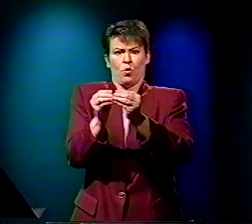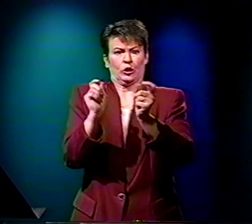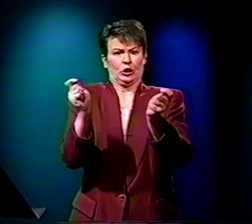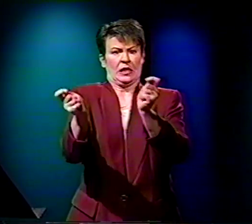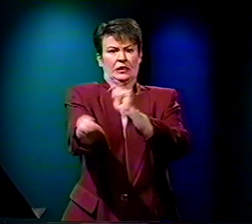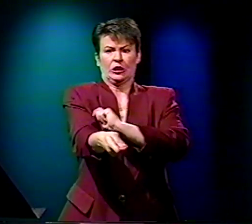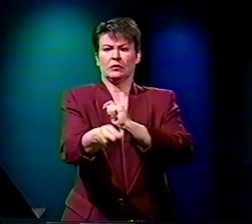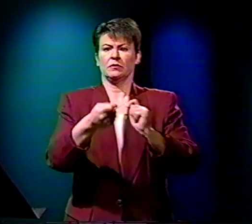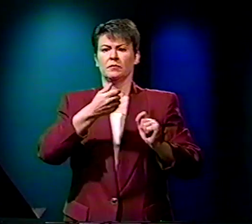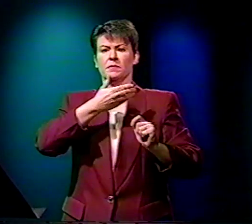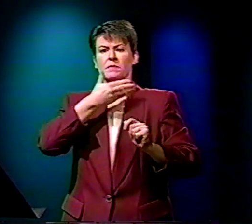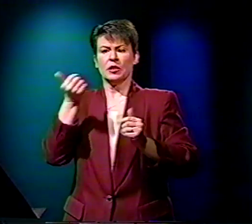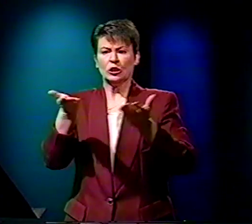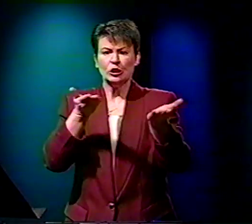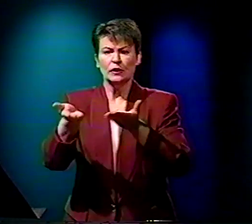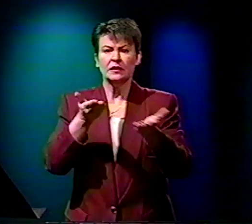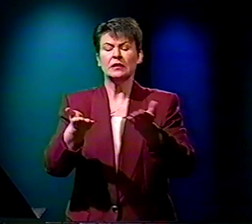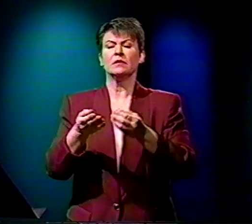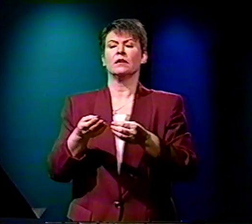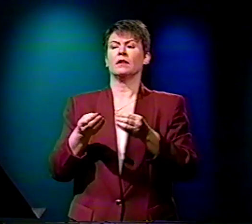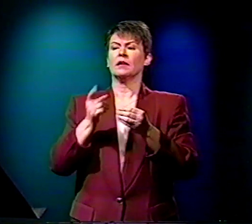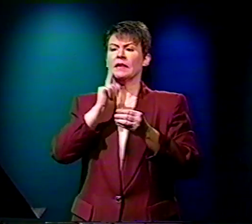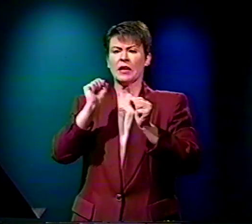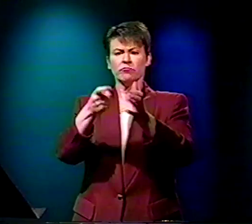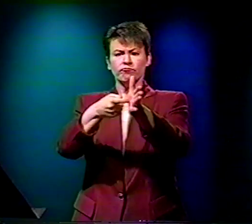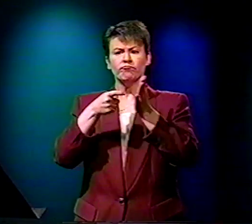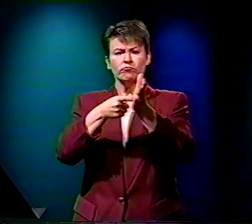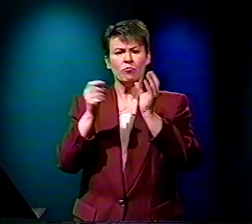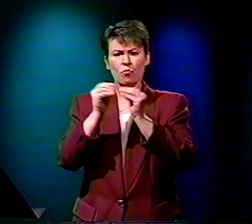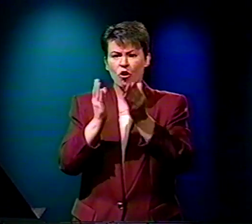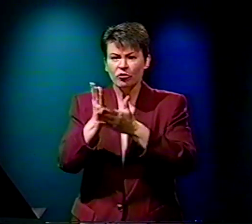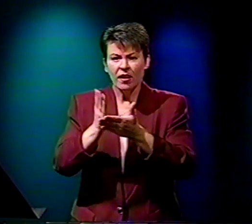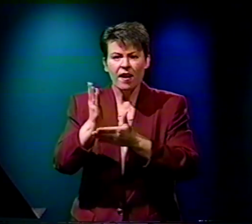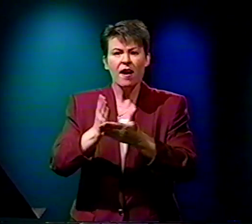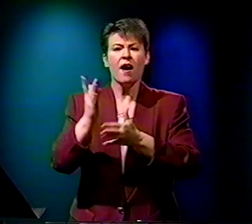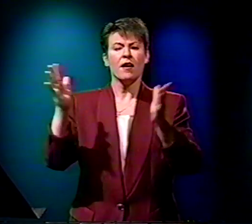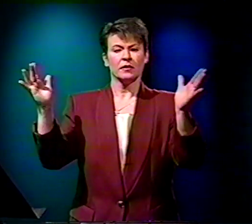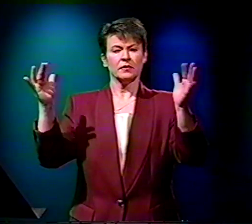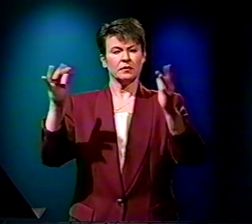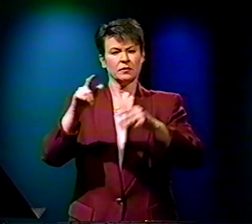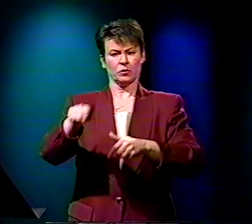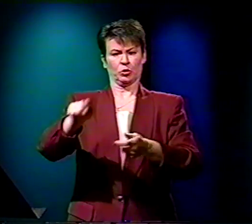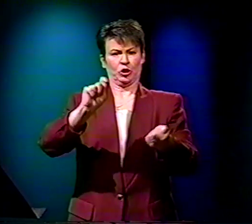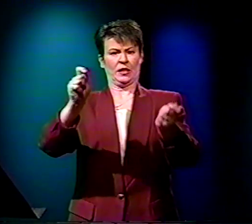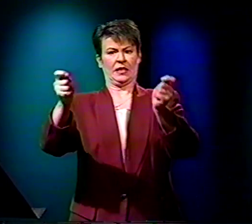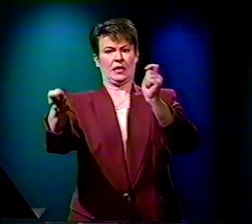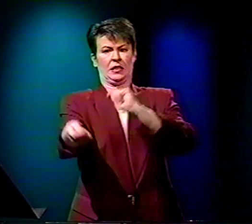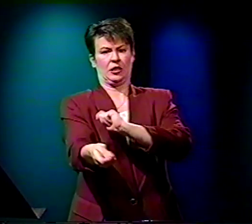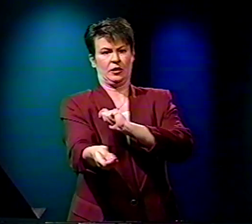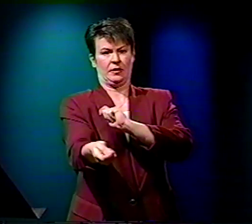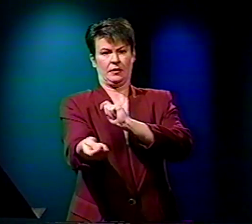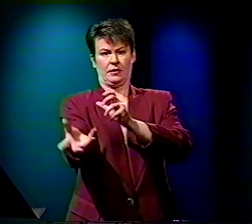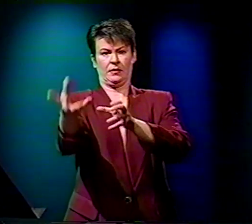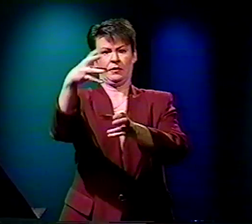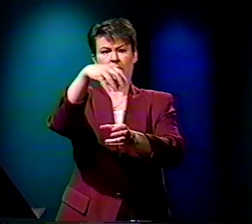this has caused even more changes for the better services, and deaf people can demand their rights. And so there has been a